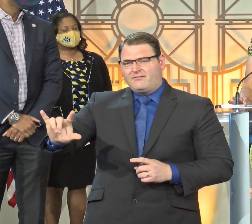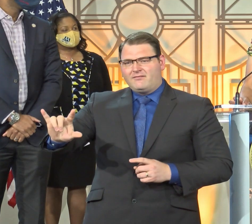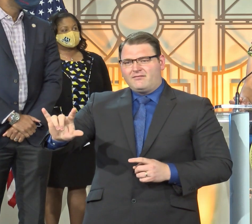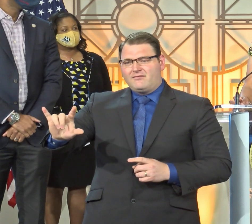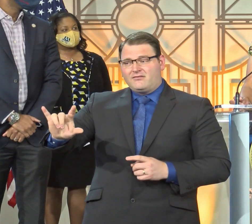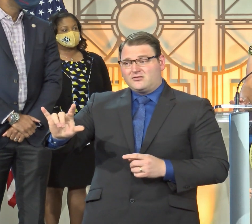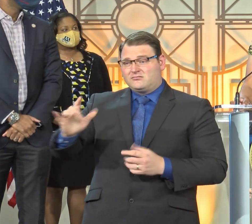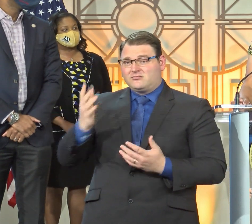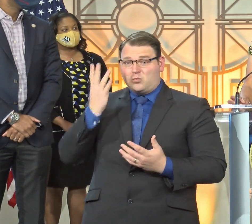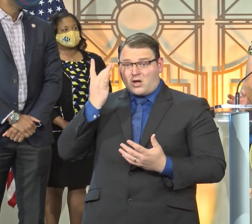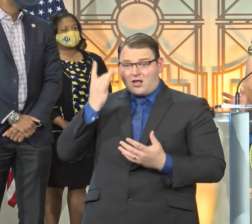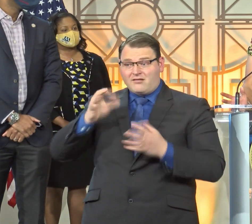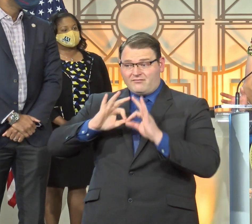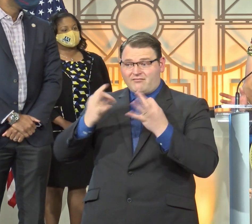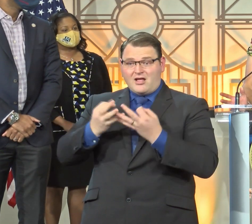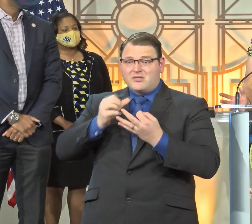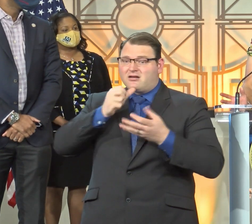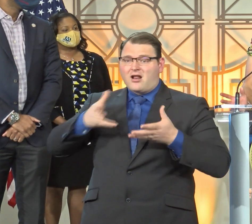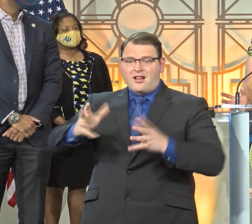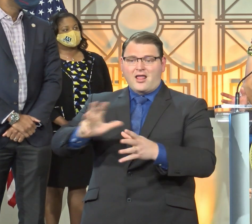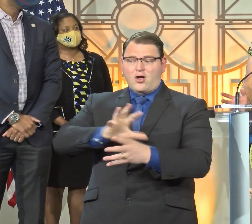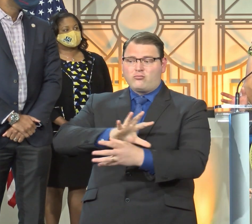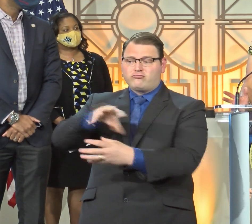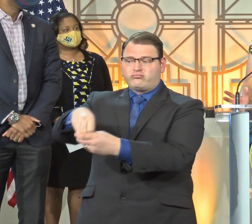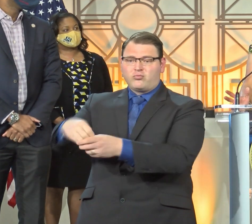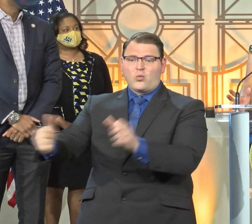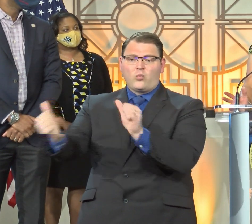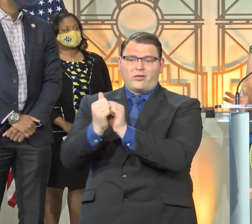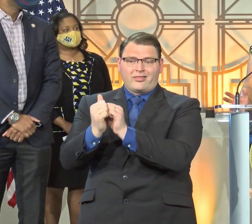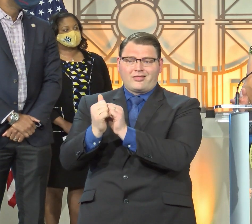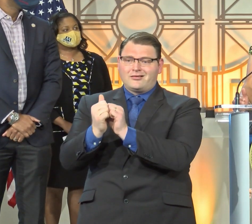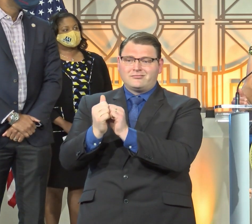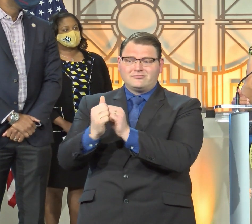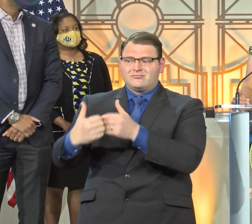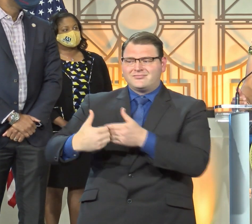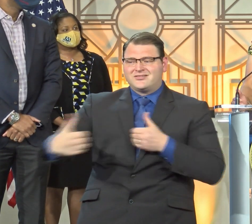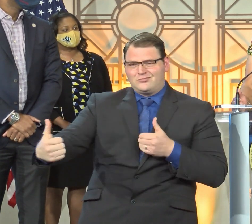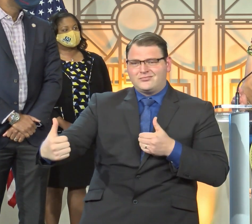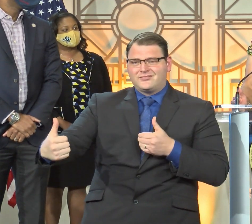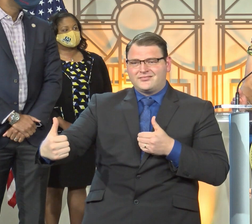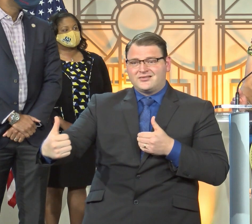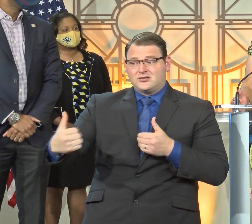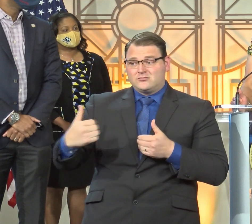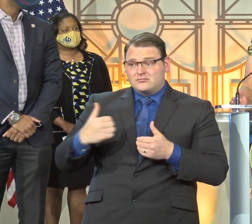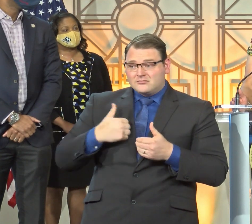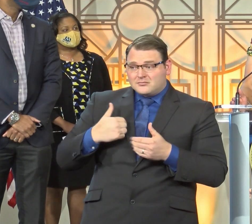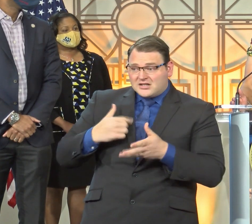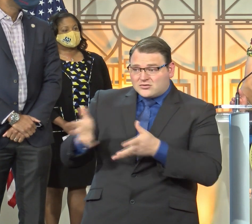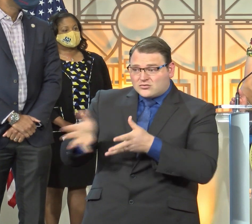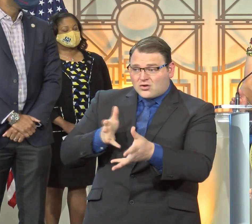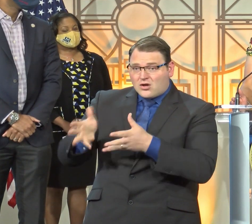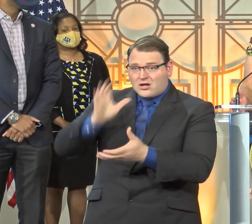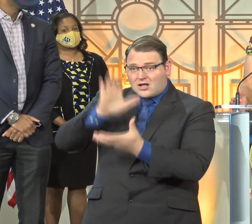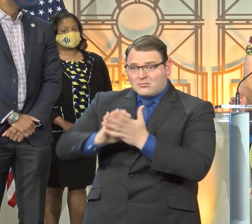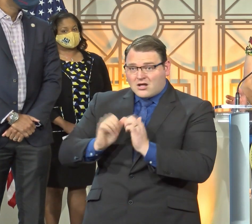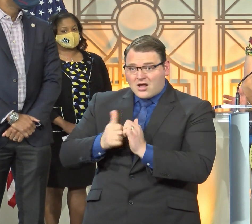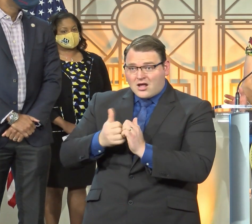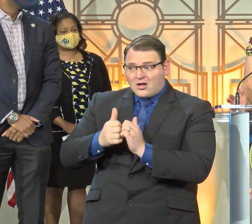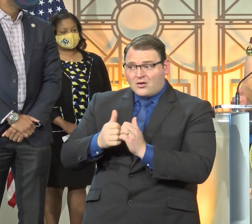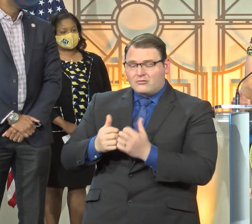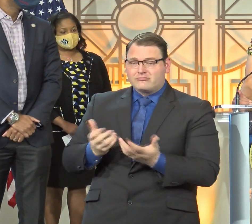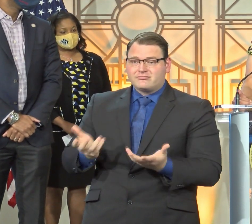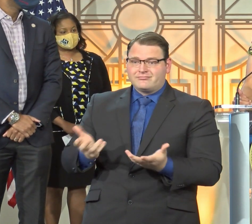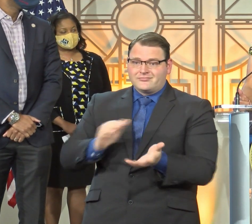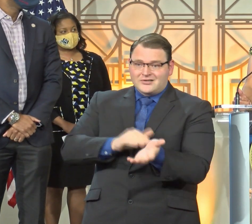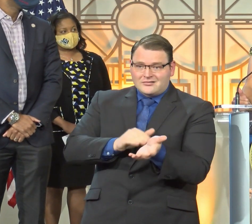in the hospitals. And so my only communication on a daily basis was with the doctors and the nurses at the hospital. And with